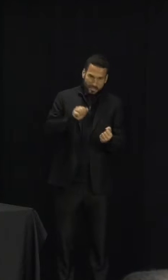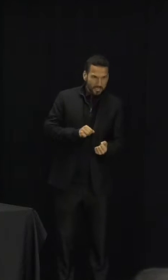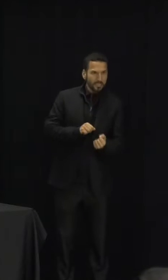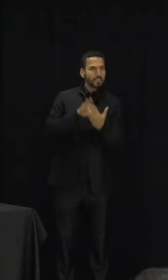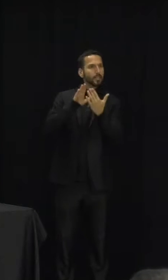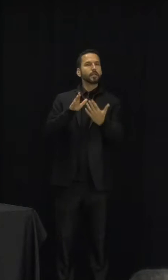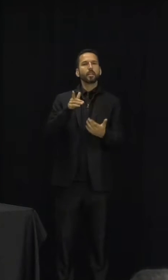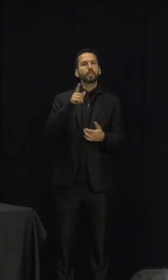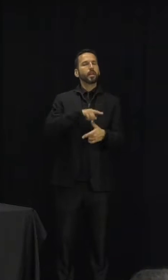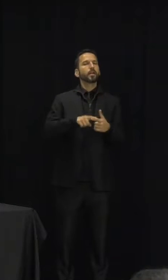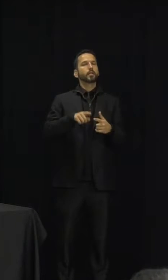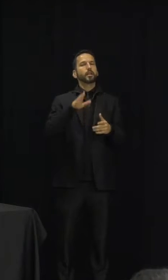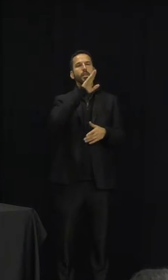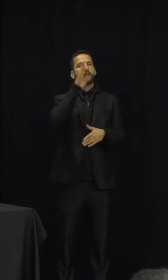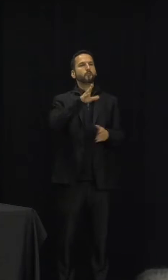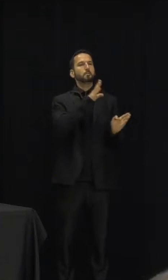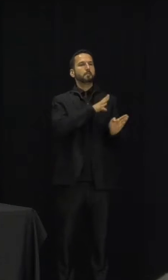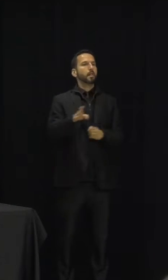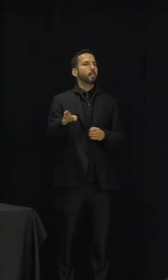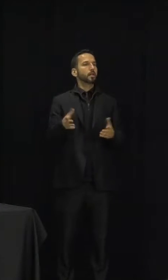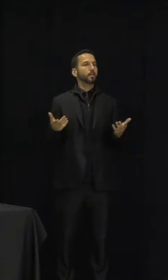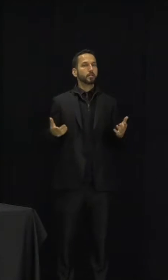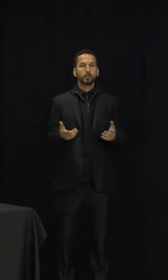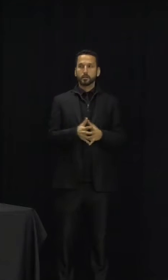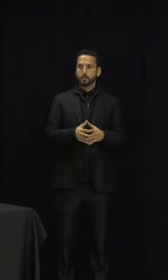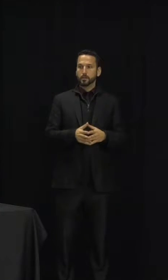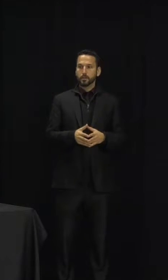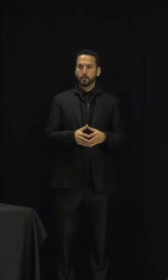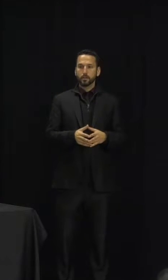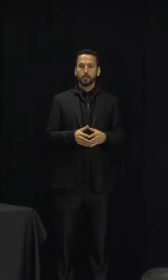itself as a similarly manufactured term.